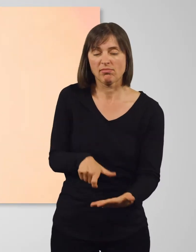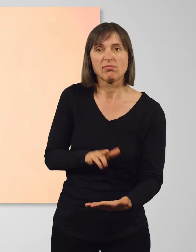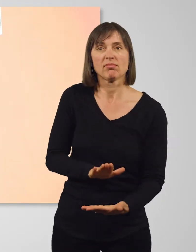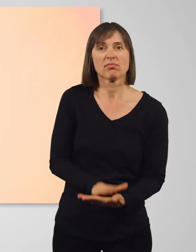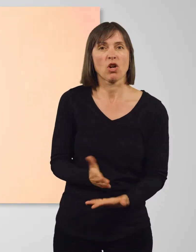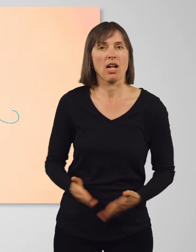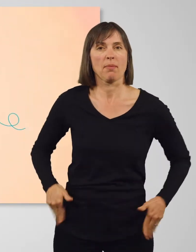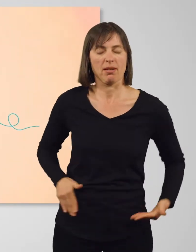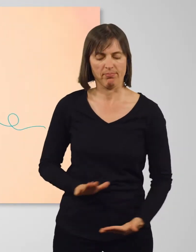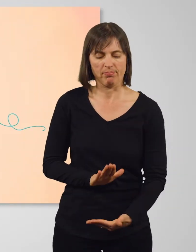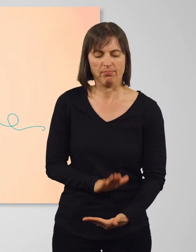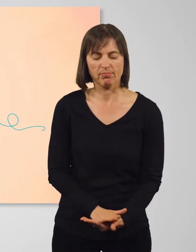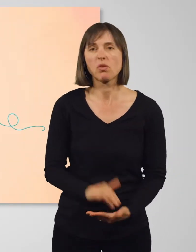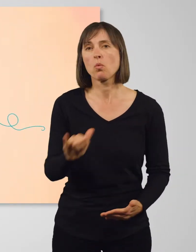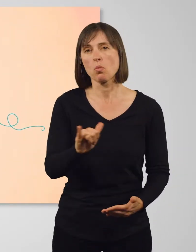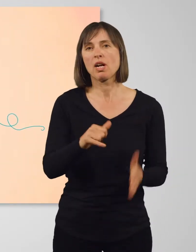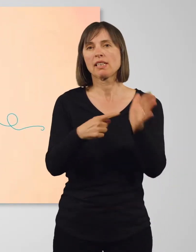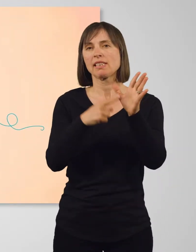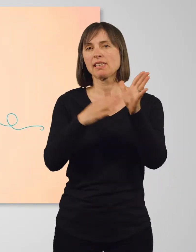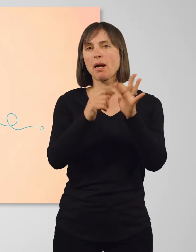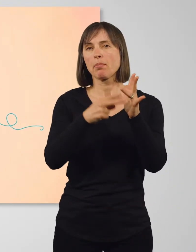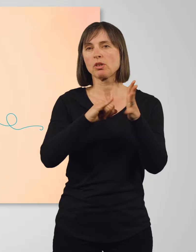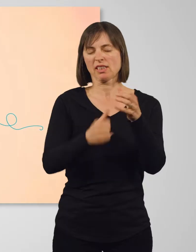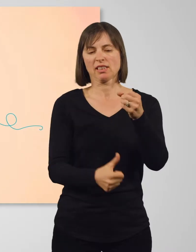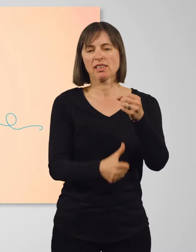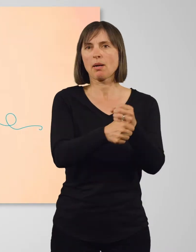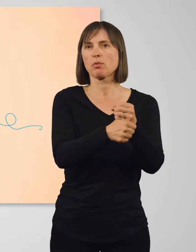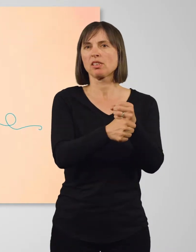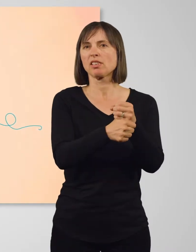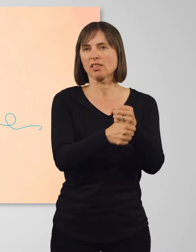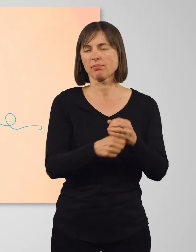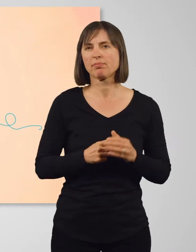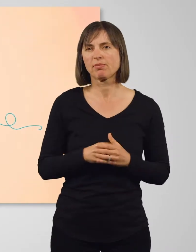You can use pads or tampons, available at your local supermarket or pharmacy, to soak up the bleeding.